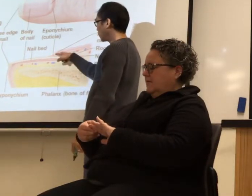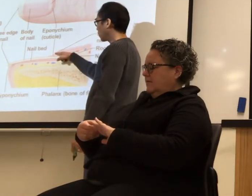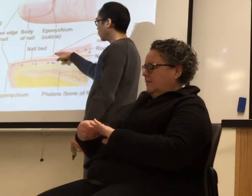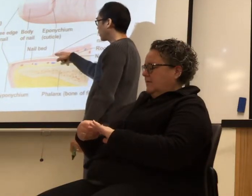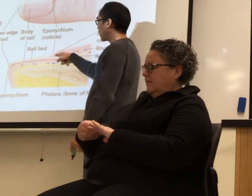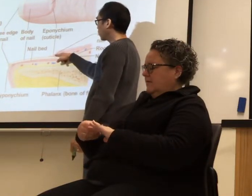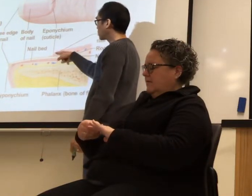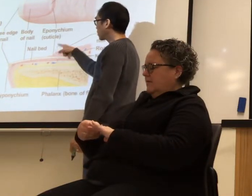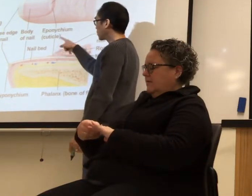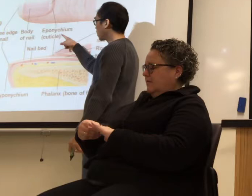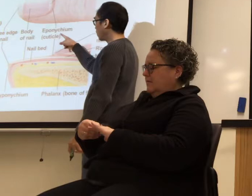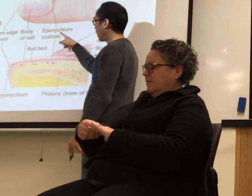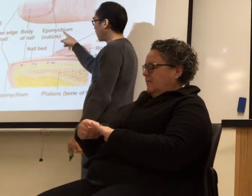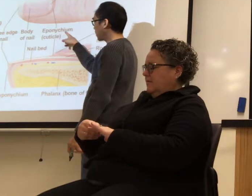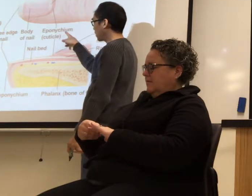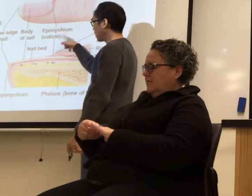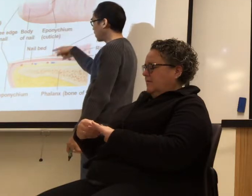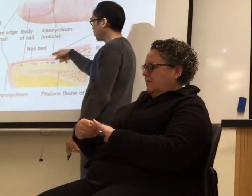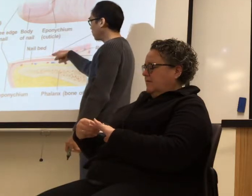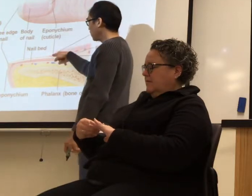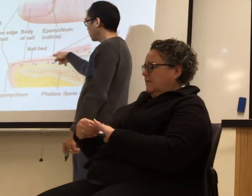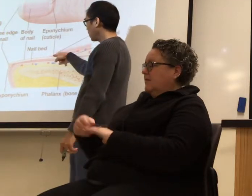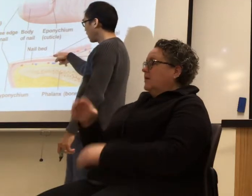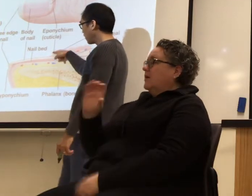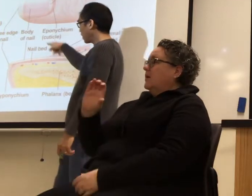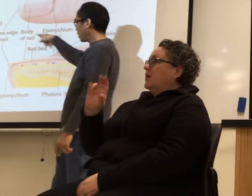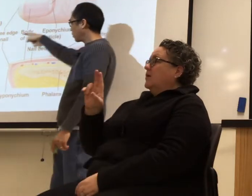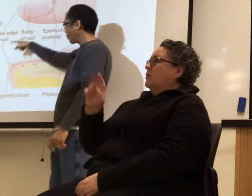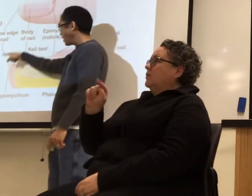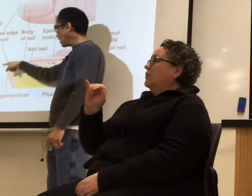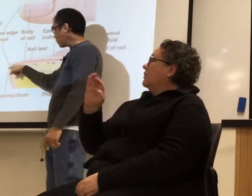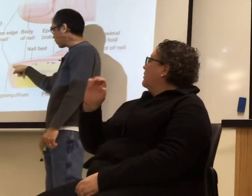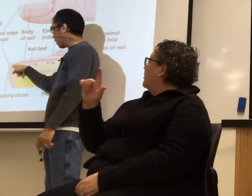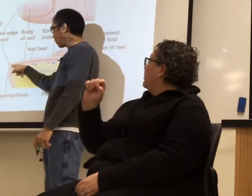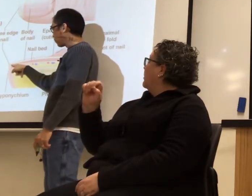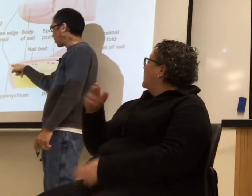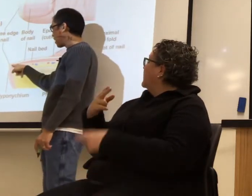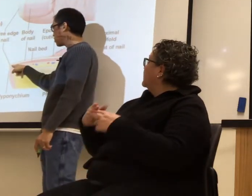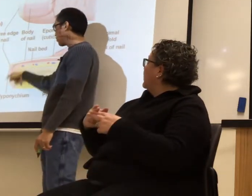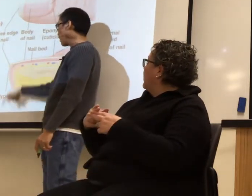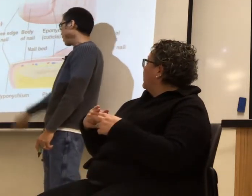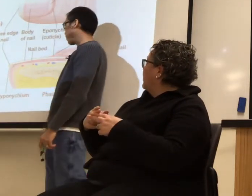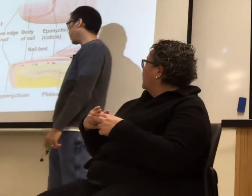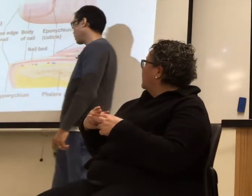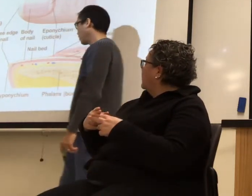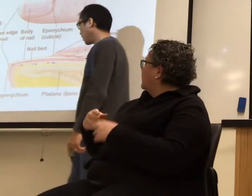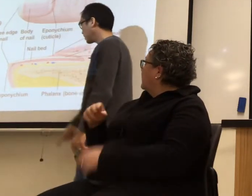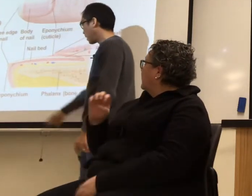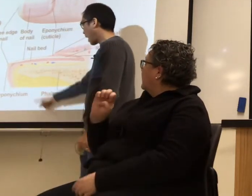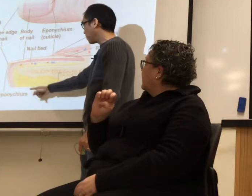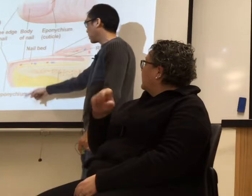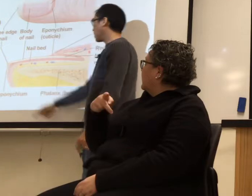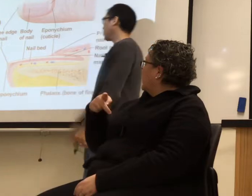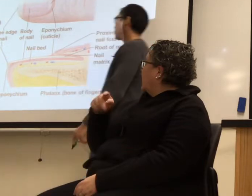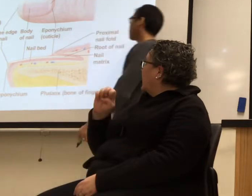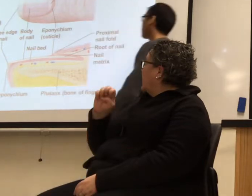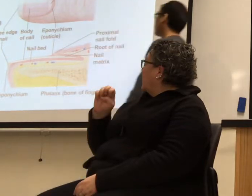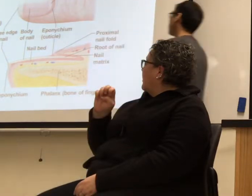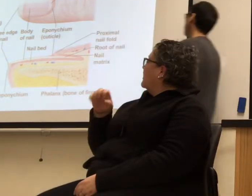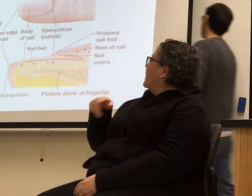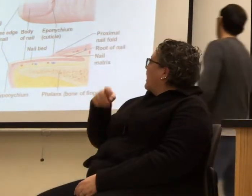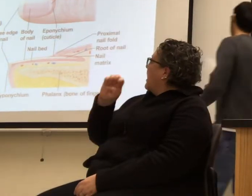The cuticle of your nail is also called the eponychium, and then underneath the free edge of your nail is the